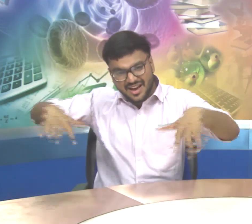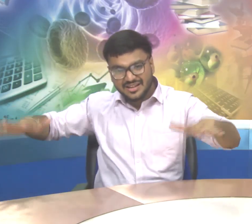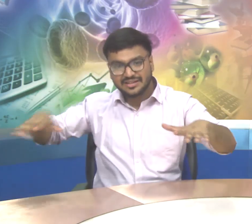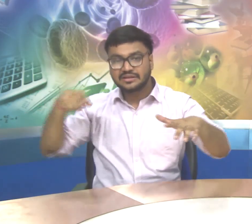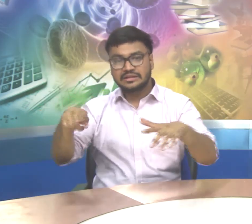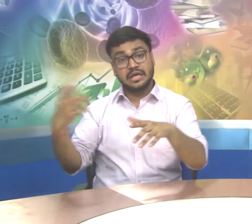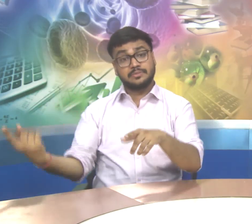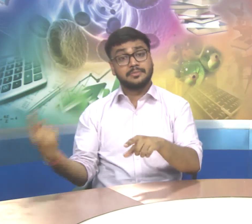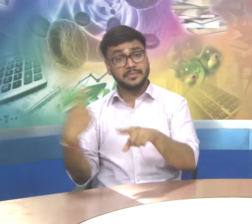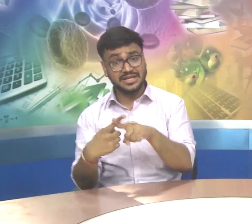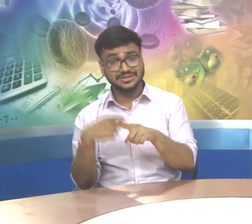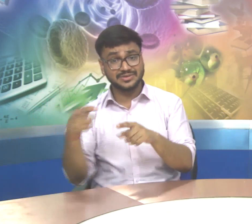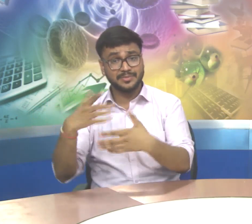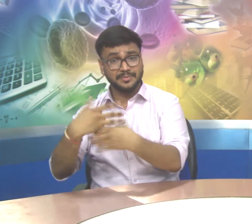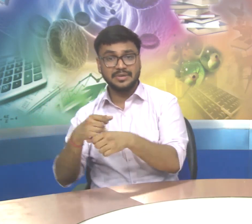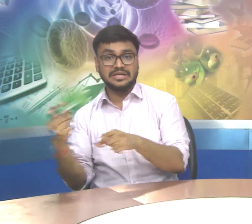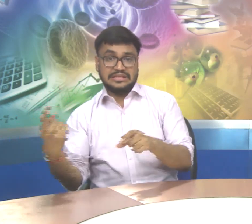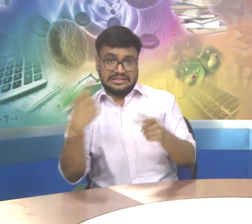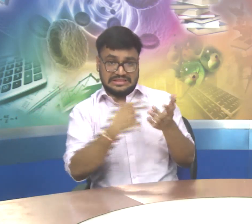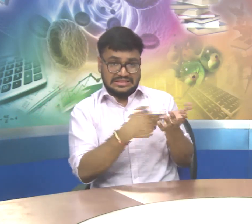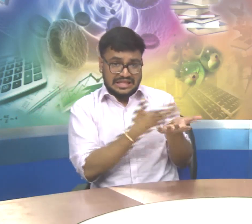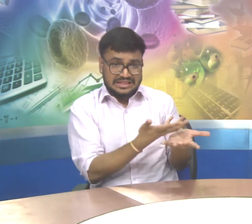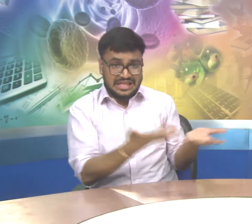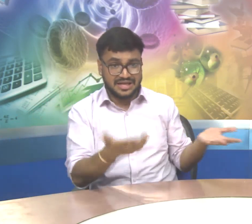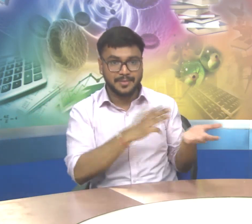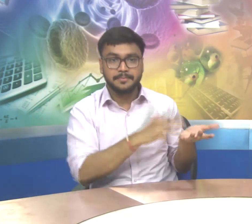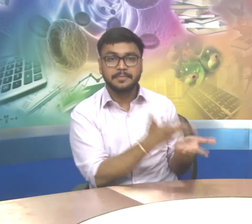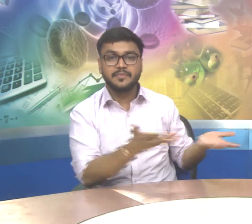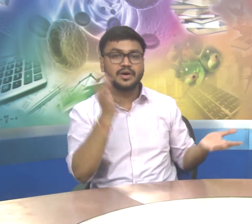and biogas energy is produced from animal waste.